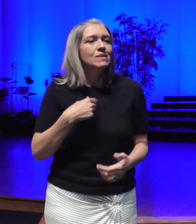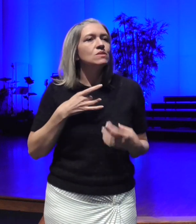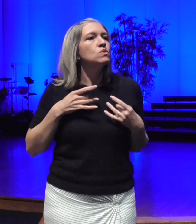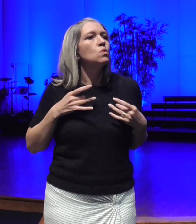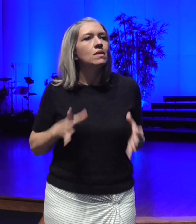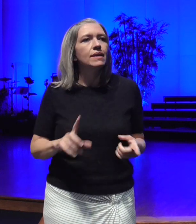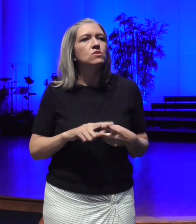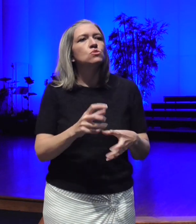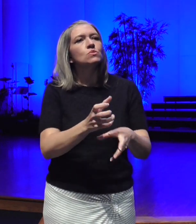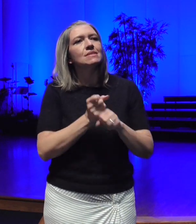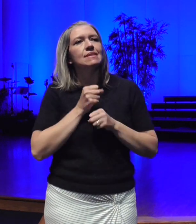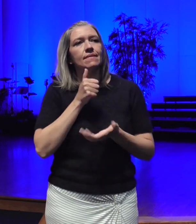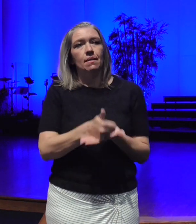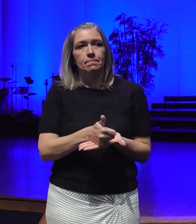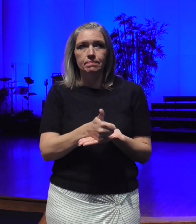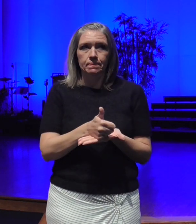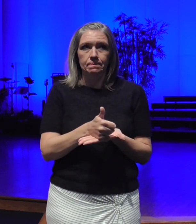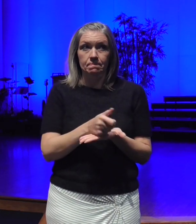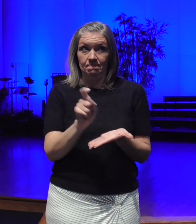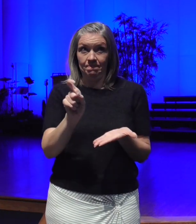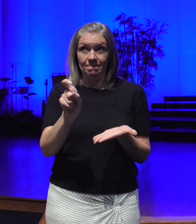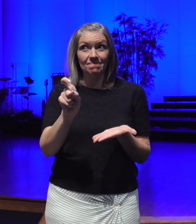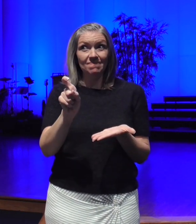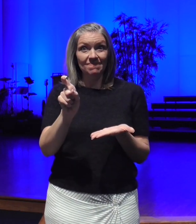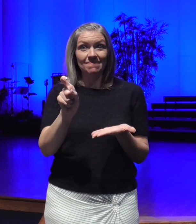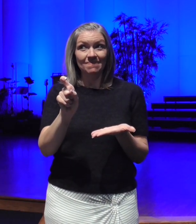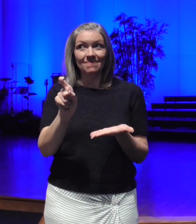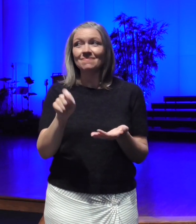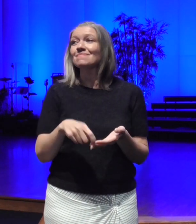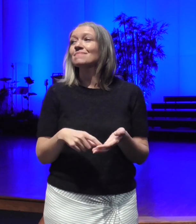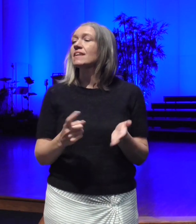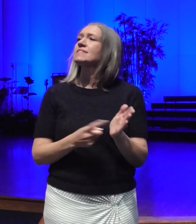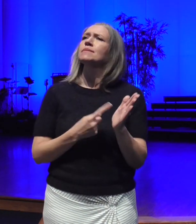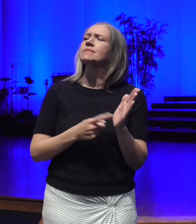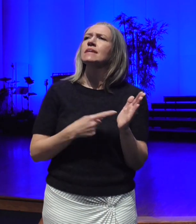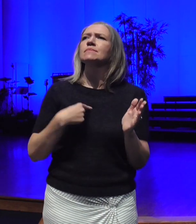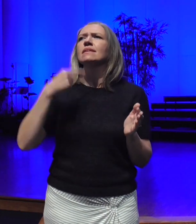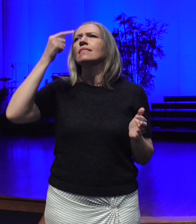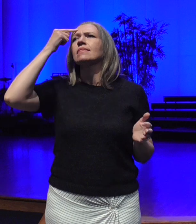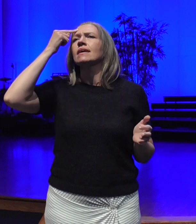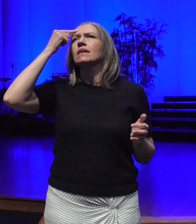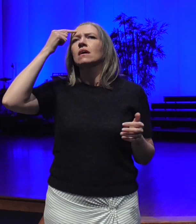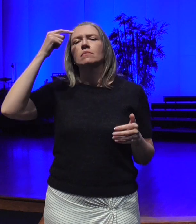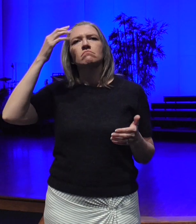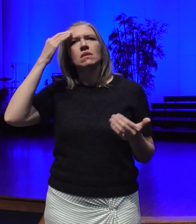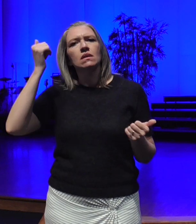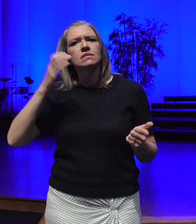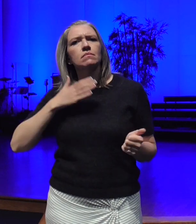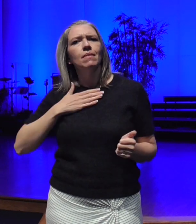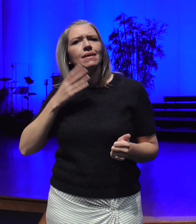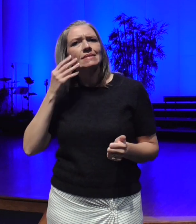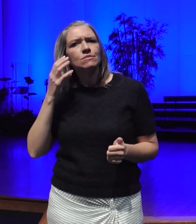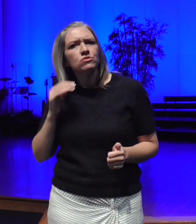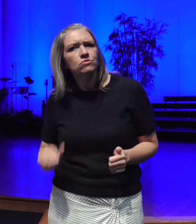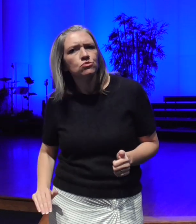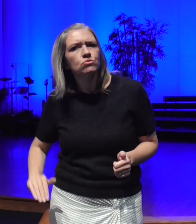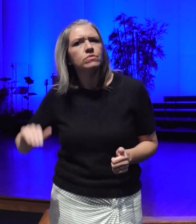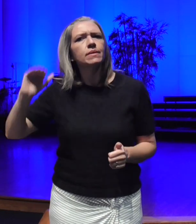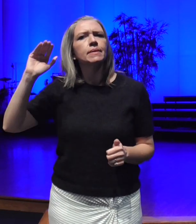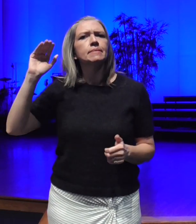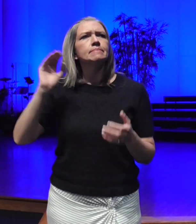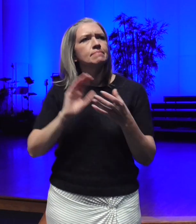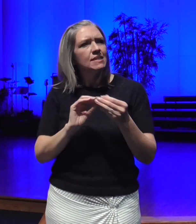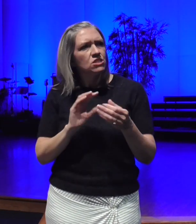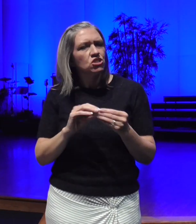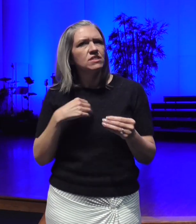to receive help, do we? We sometimes think because of the way we were raised or messages we got, or